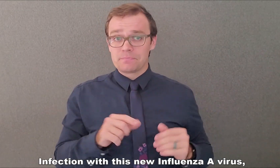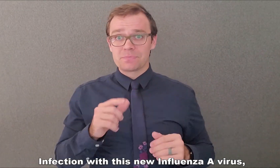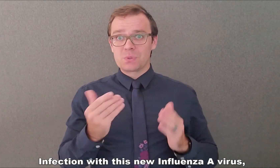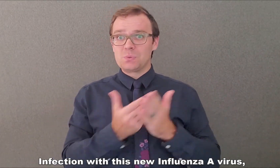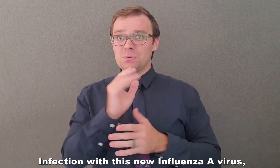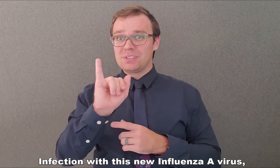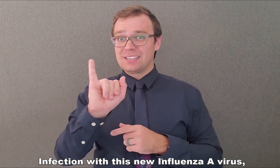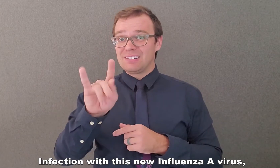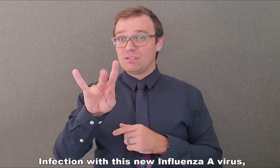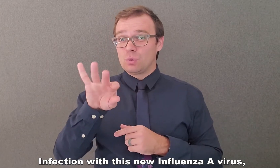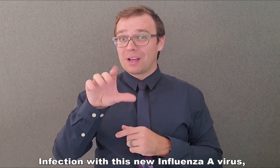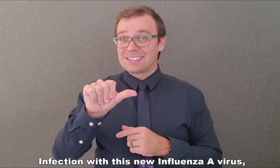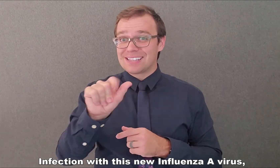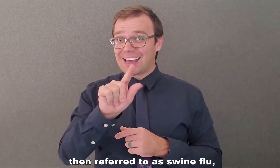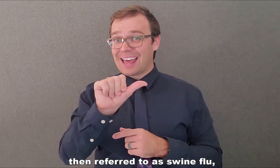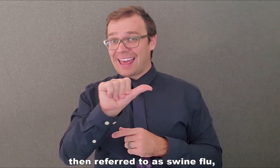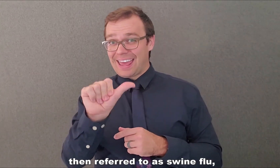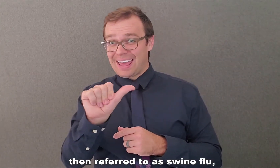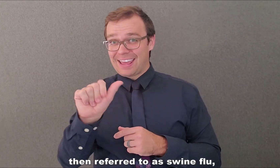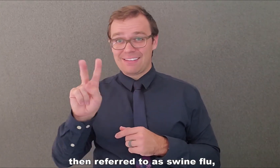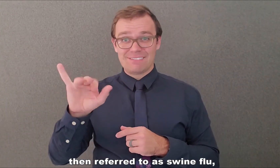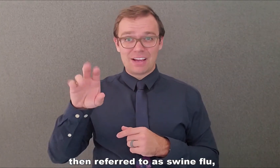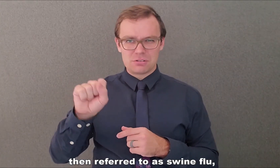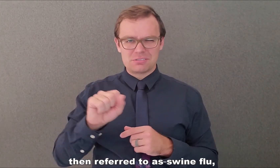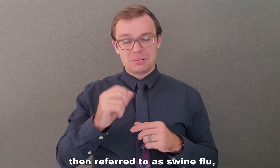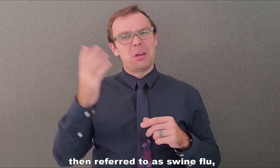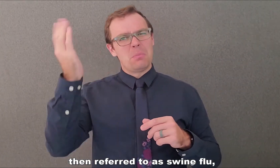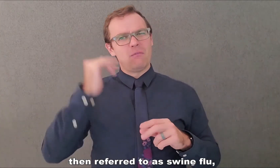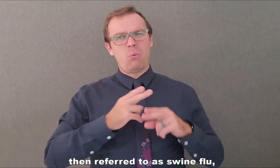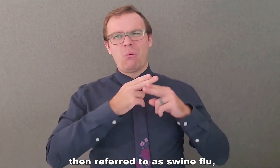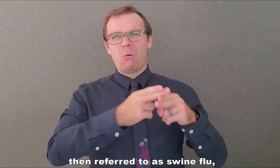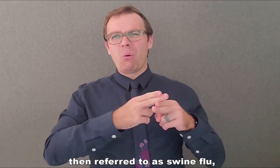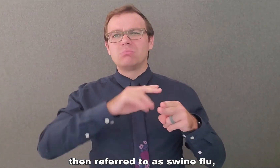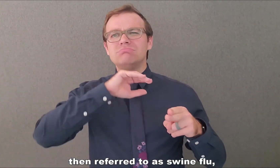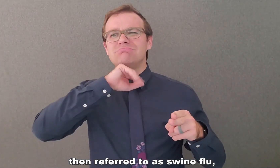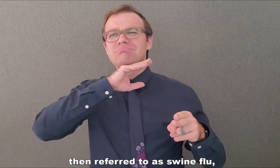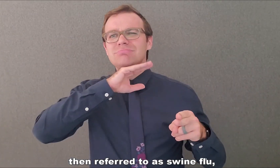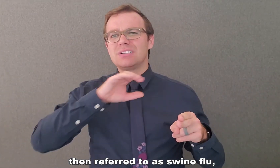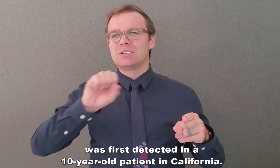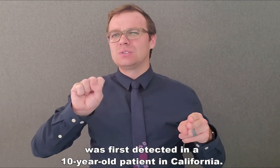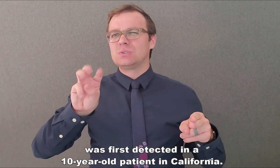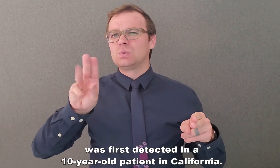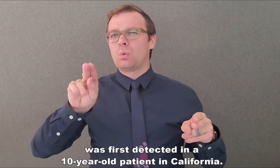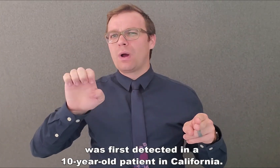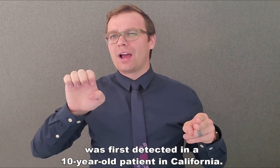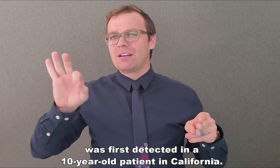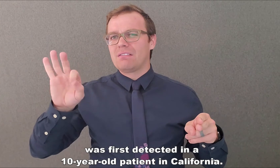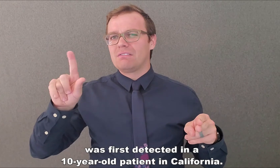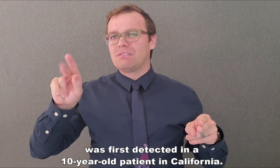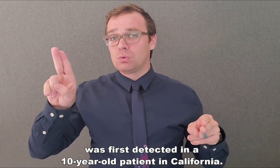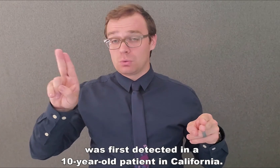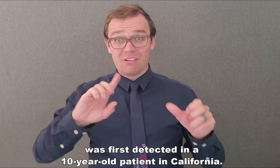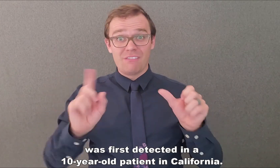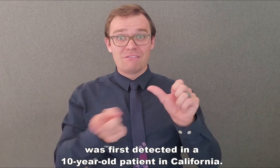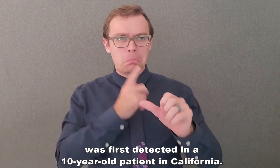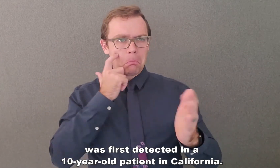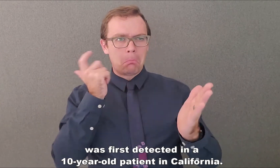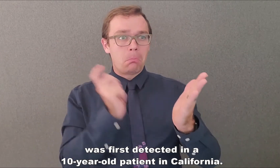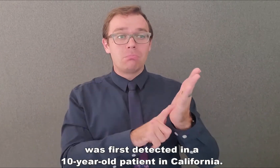A virus, then referred to as swine flu, was first detected in a 10-year-old